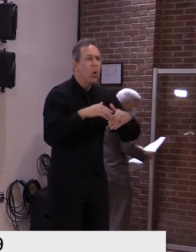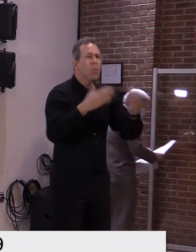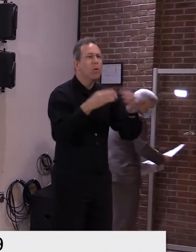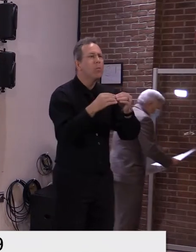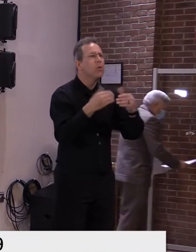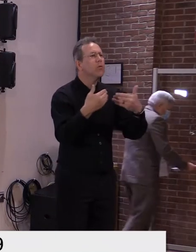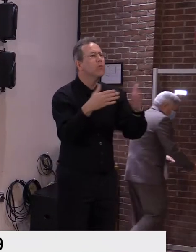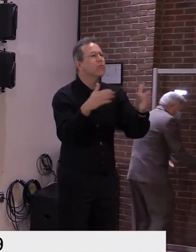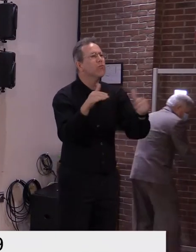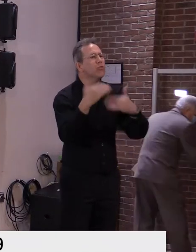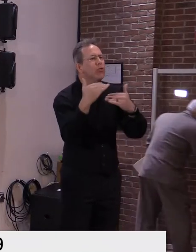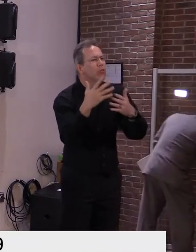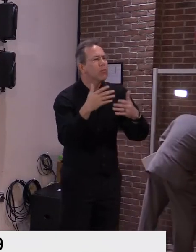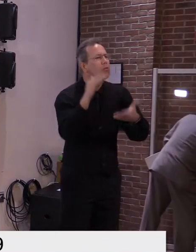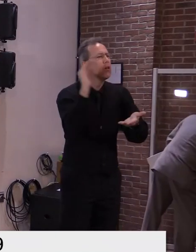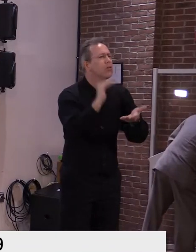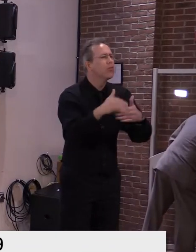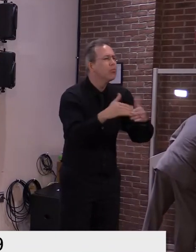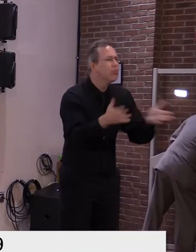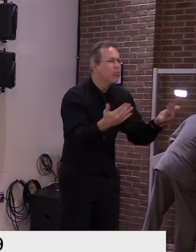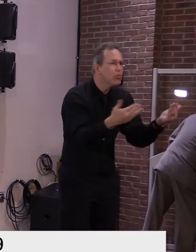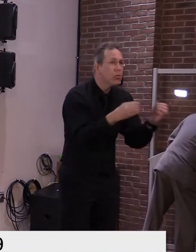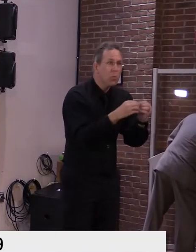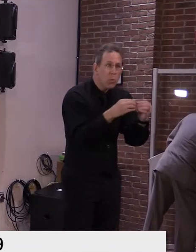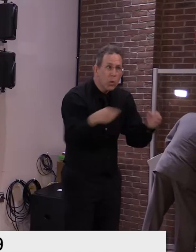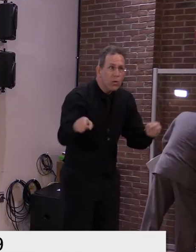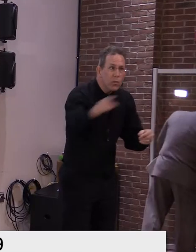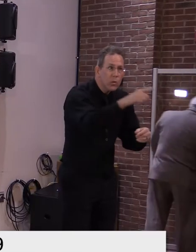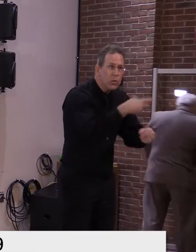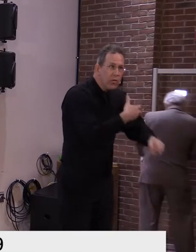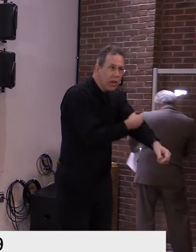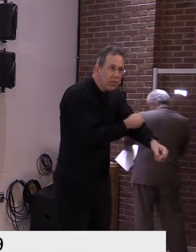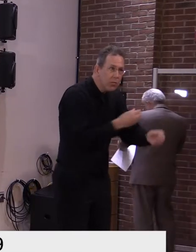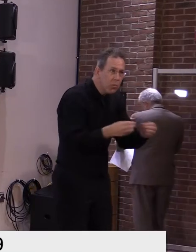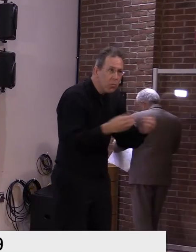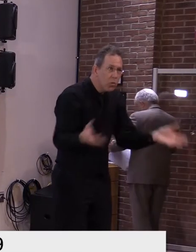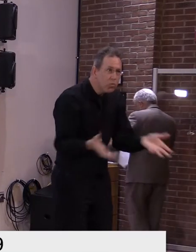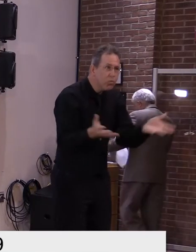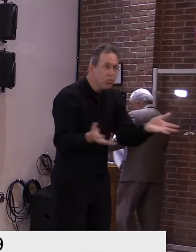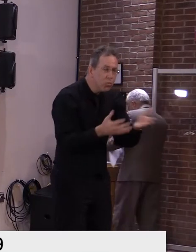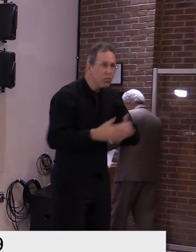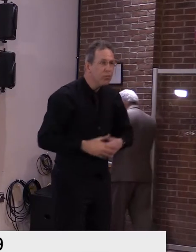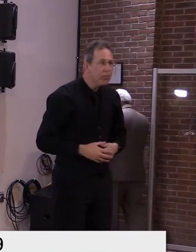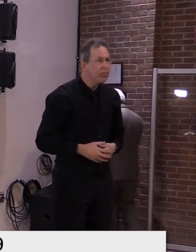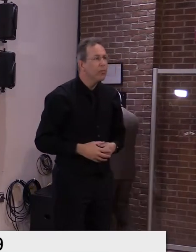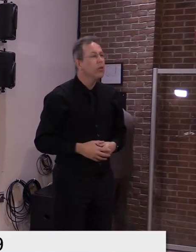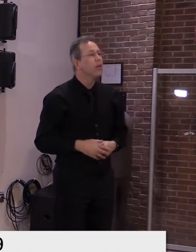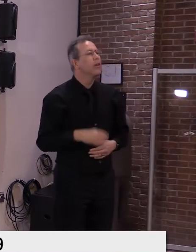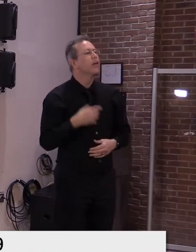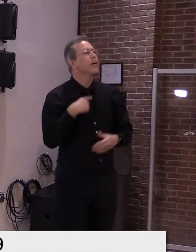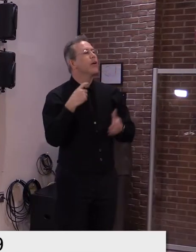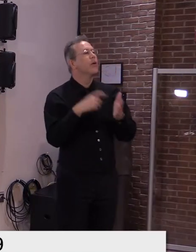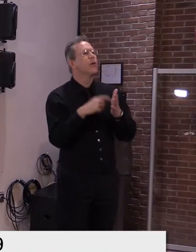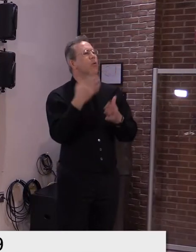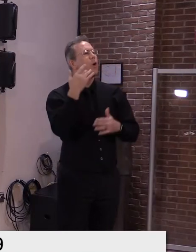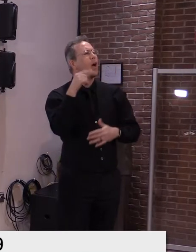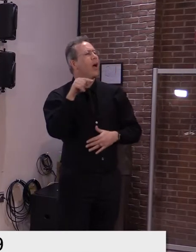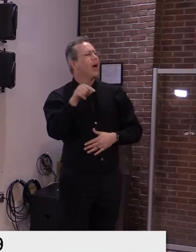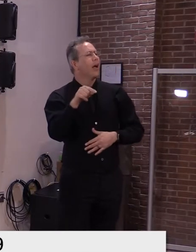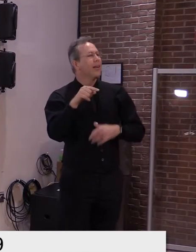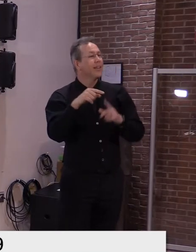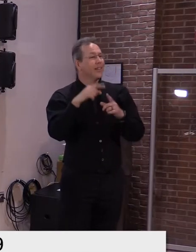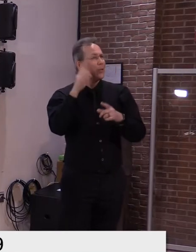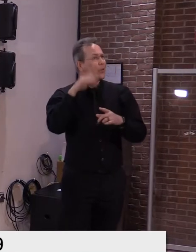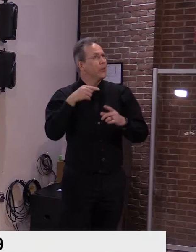Vermonters. This will demonstrate why we believe the 4th of July will mark a new phase, a time